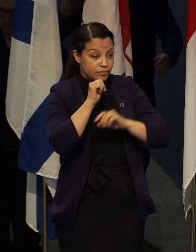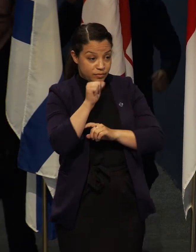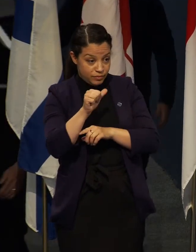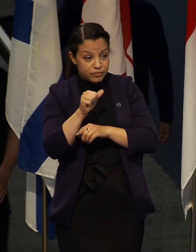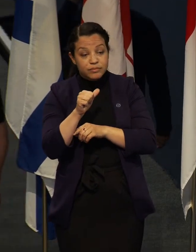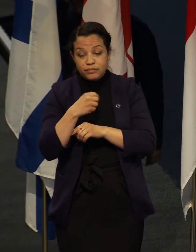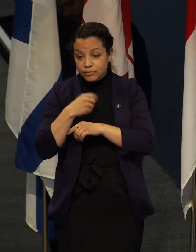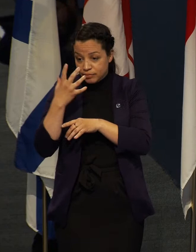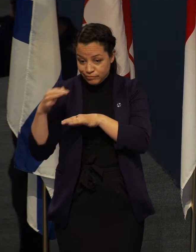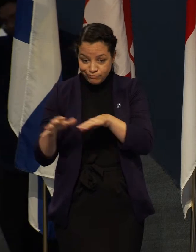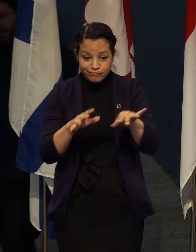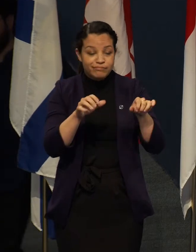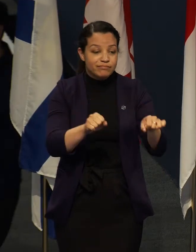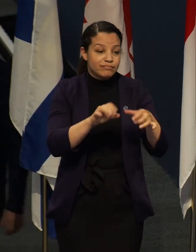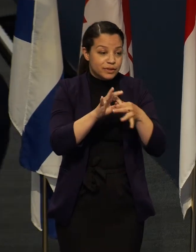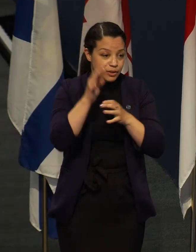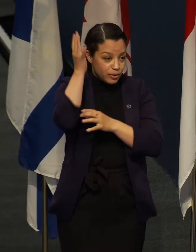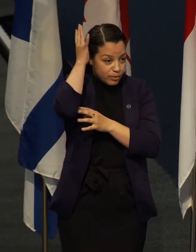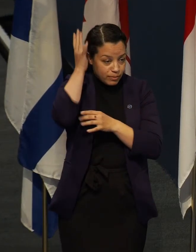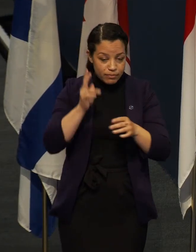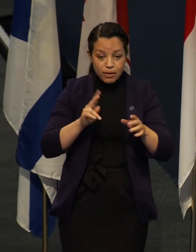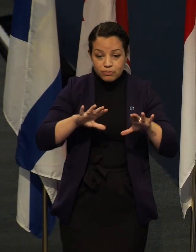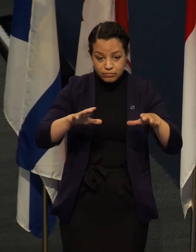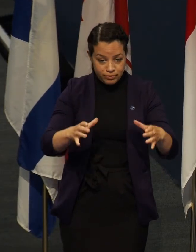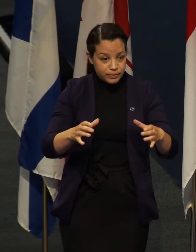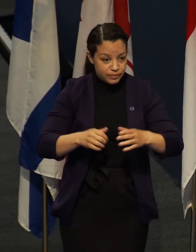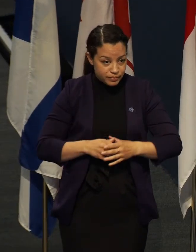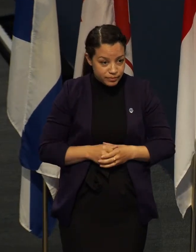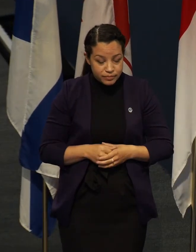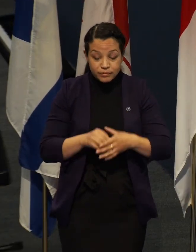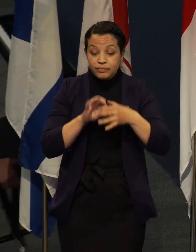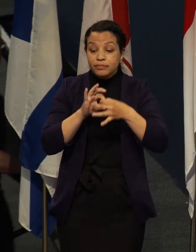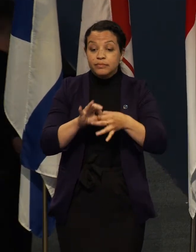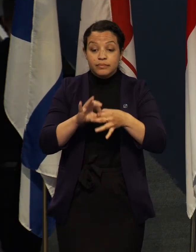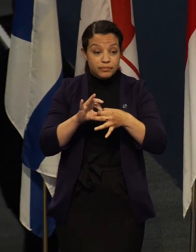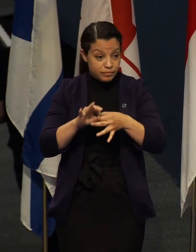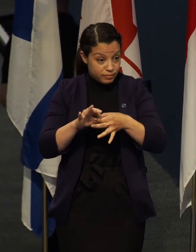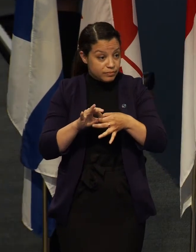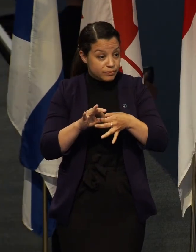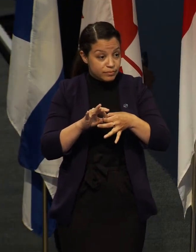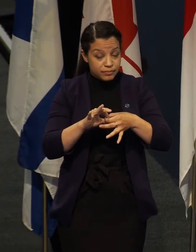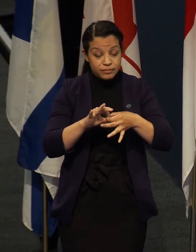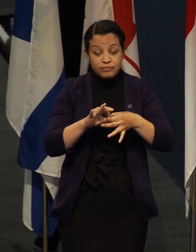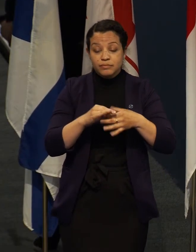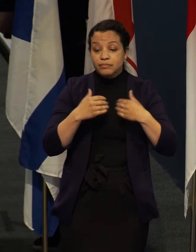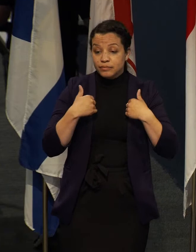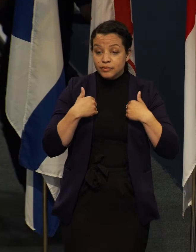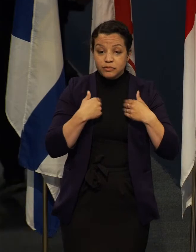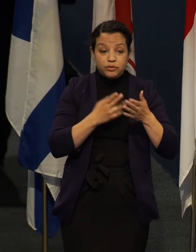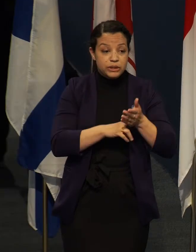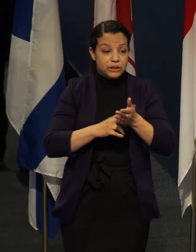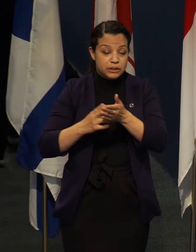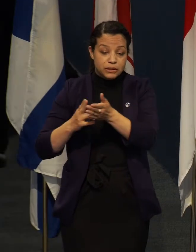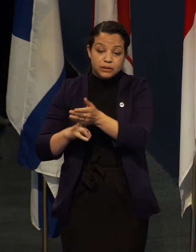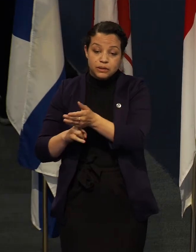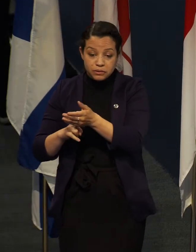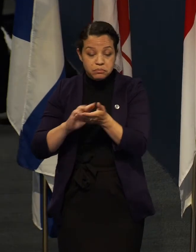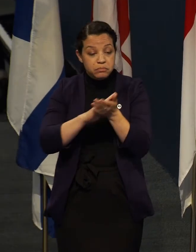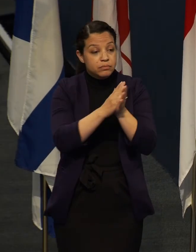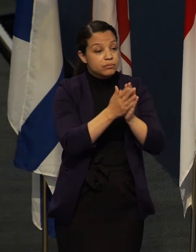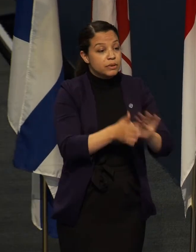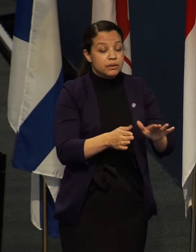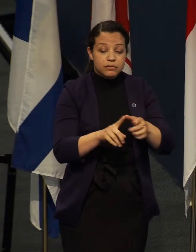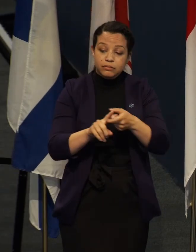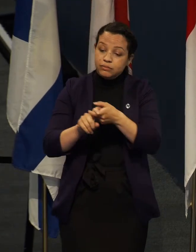ancestral homeland of the Mi'kmaq Nation. Our relationship is based on a series of treaties of peace and